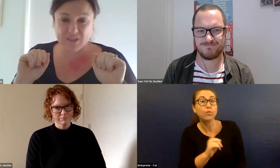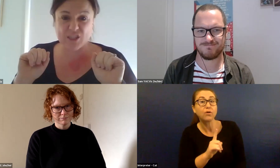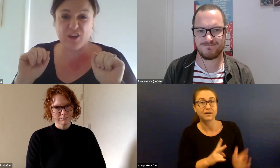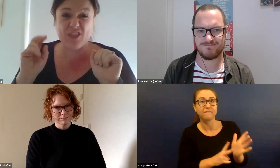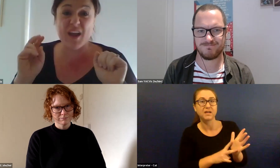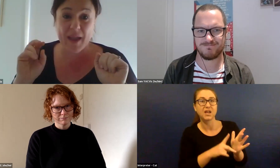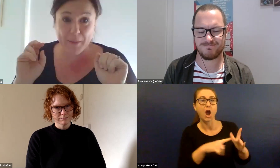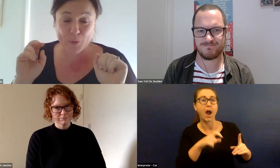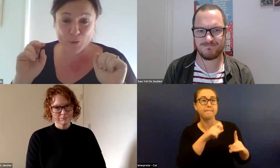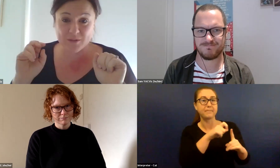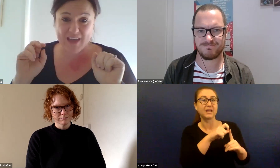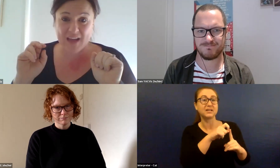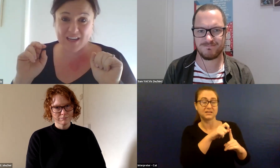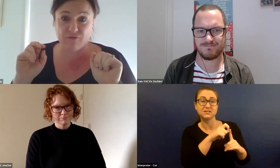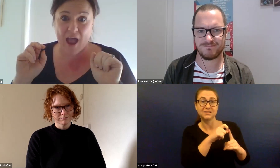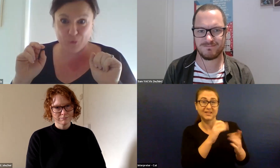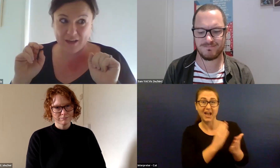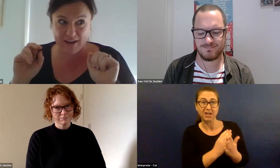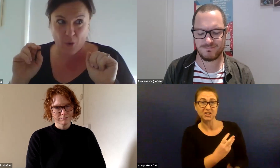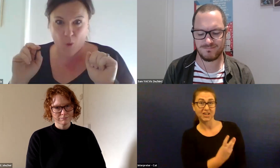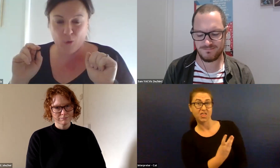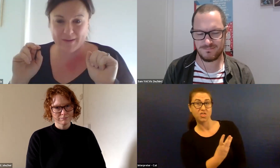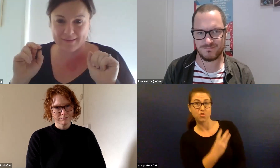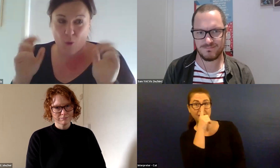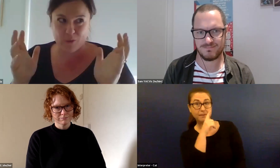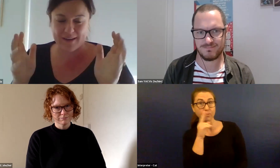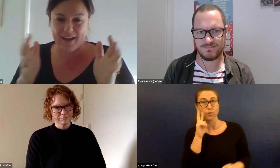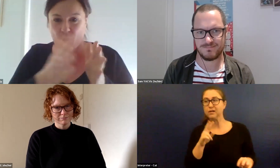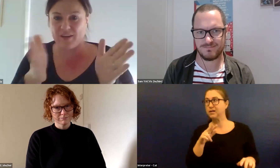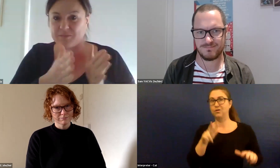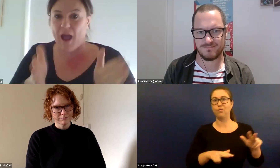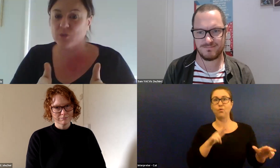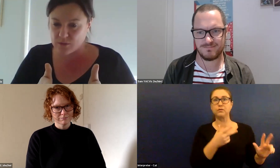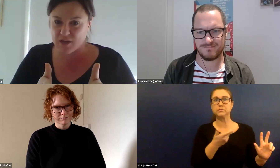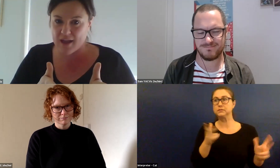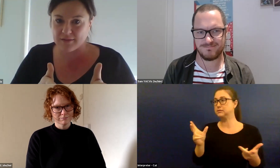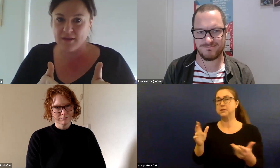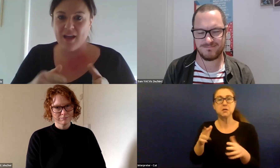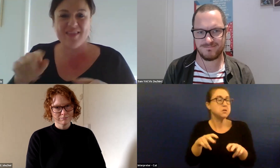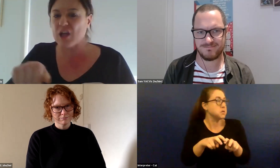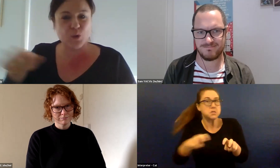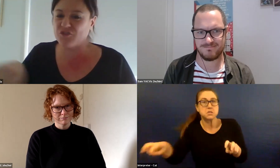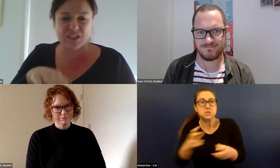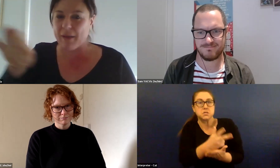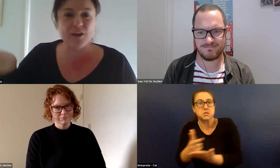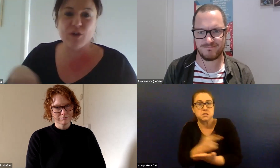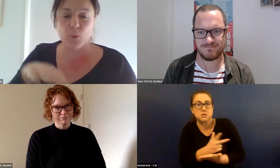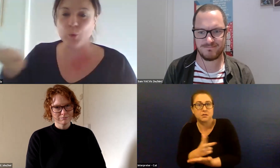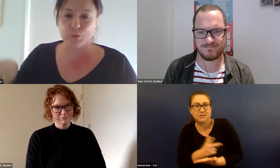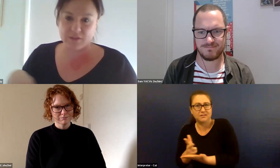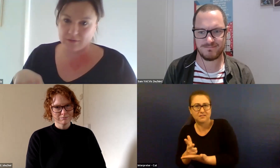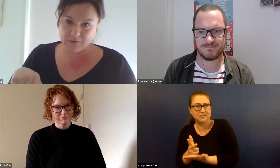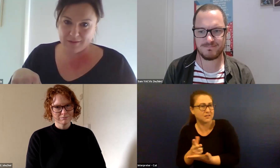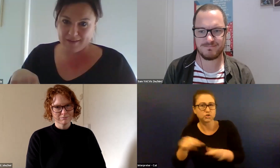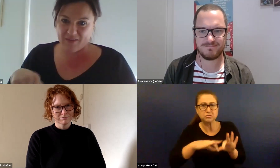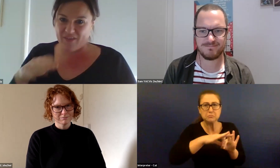There was literally 3 people standing around looking really awkwardly at all these packed wheelchairs. That should have just been